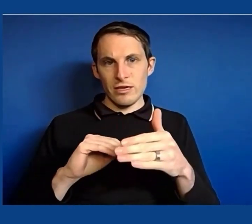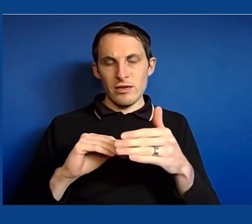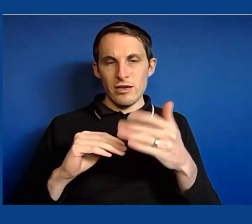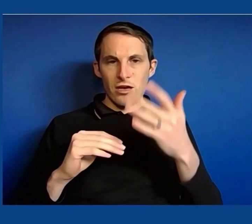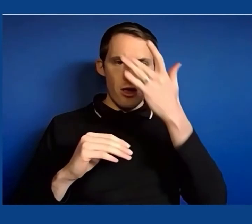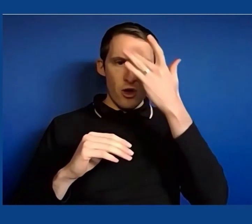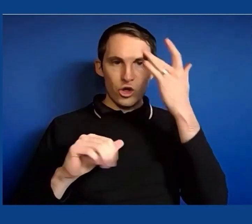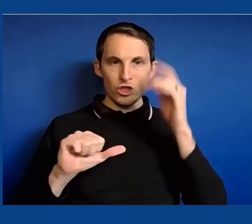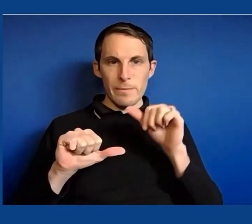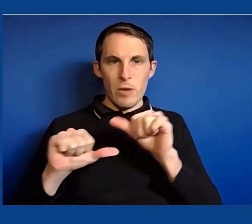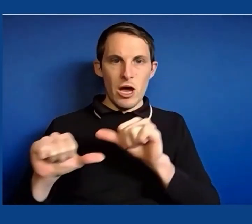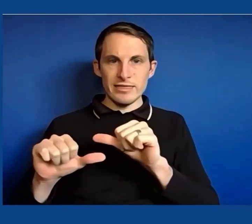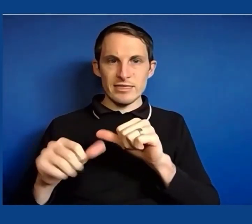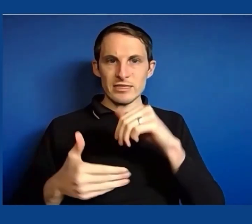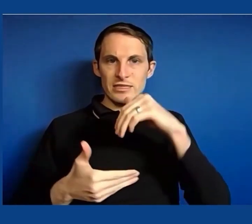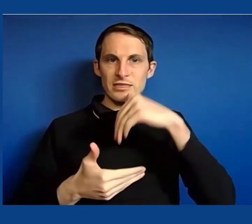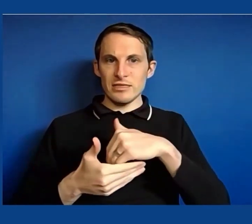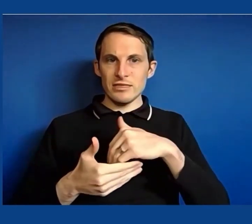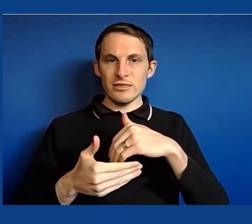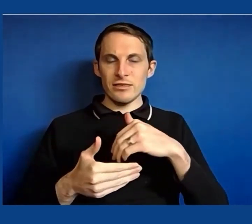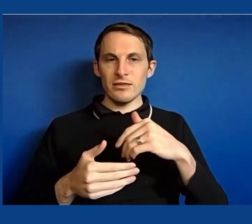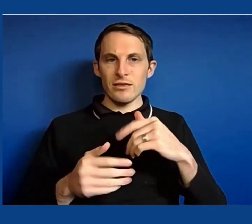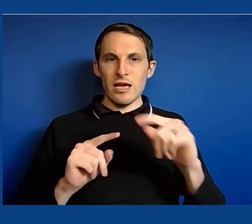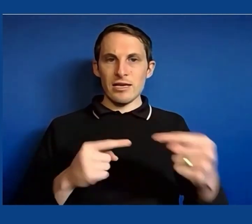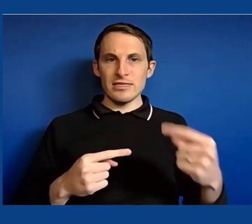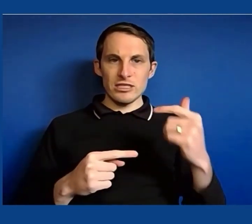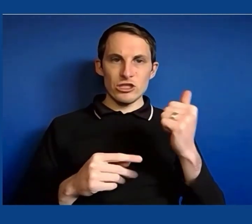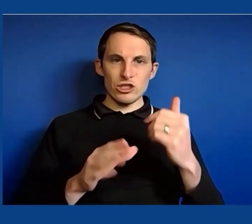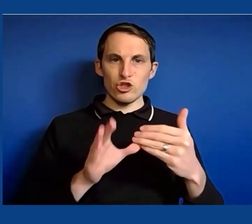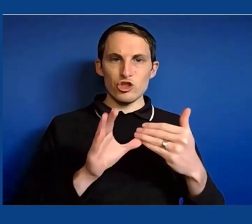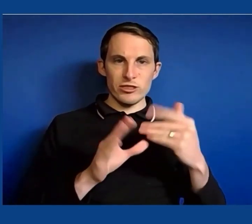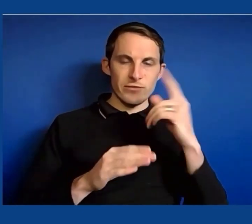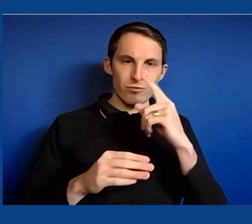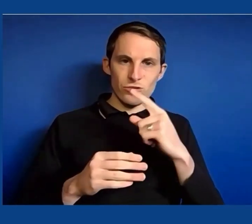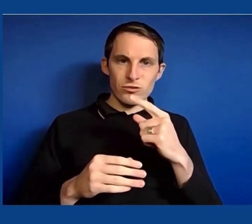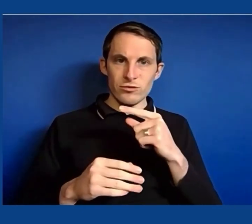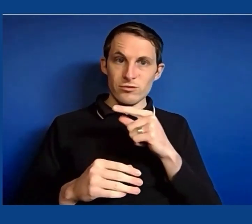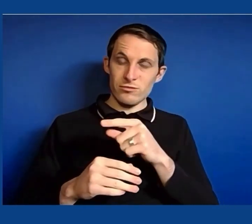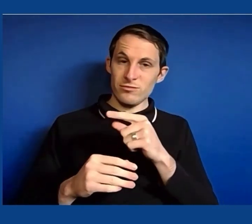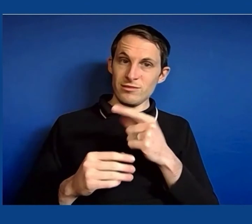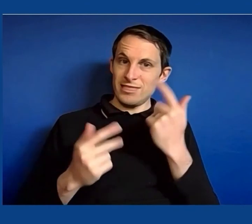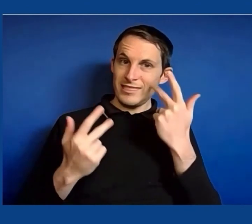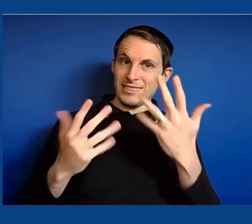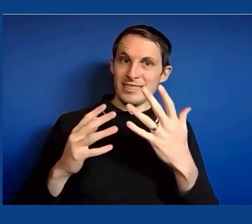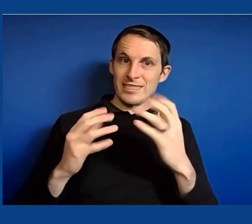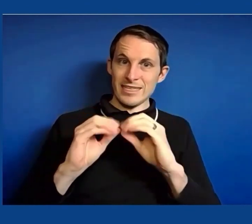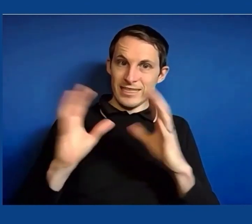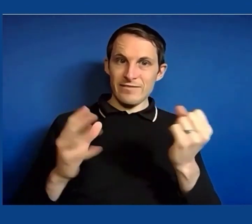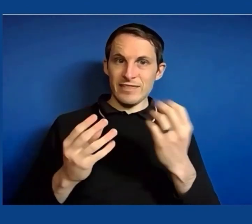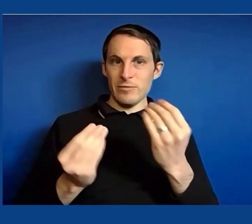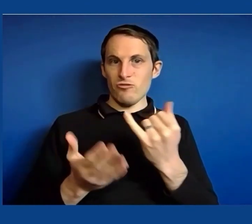are there for Indigenous people. So it must really say there's something wrong with the system. And